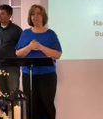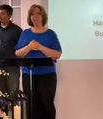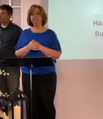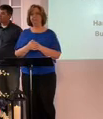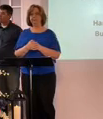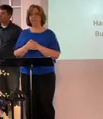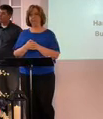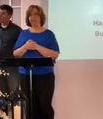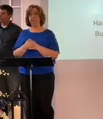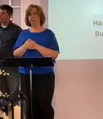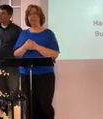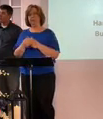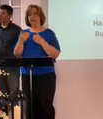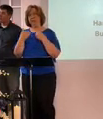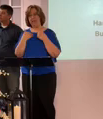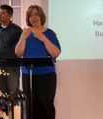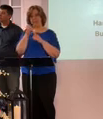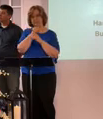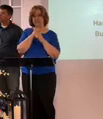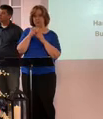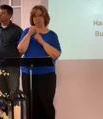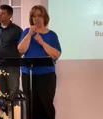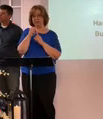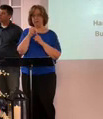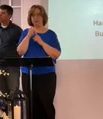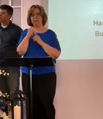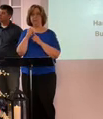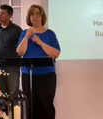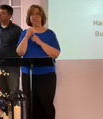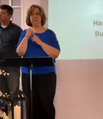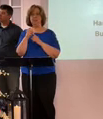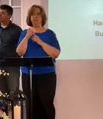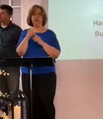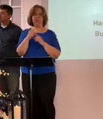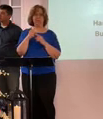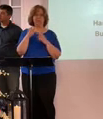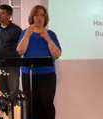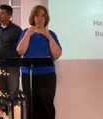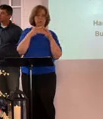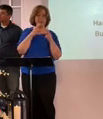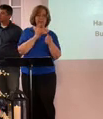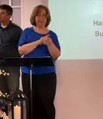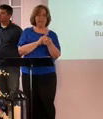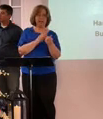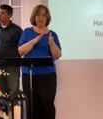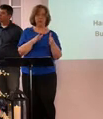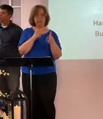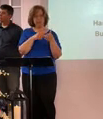some situations going on where we had to go in and keep getting checked, and at one point they